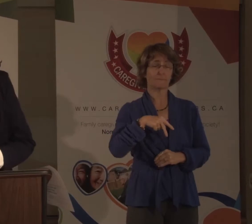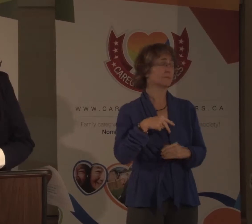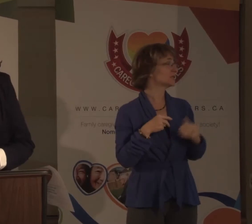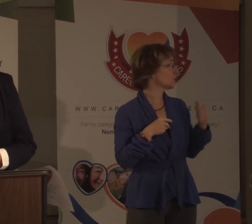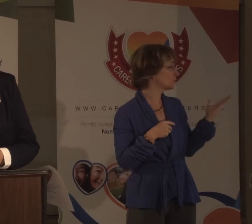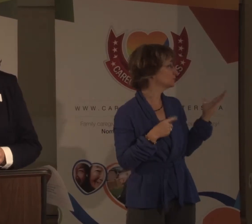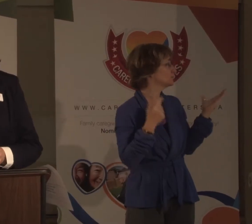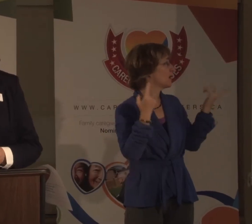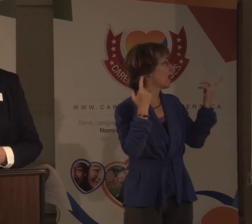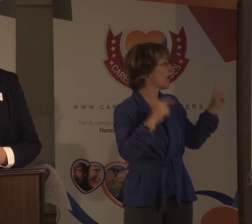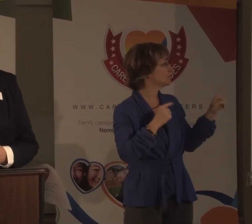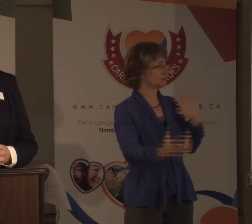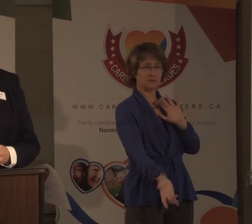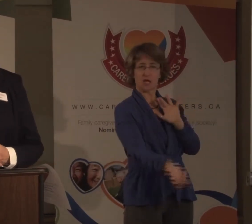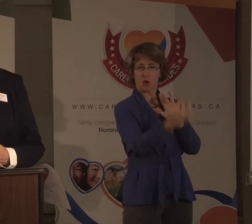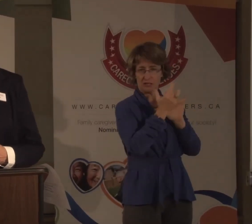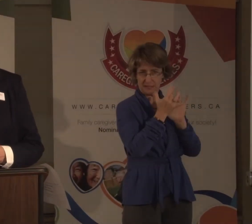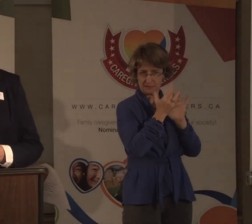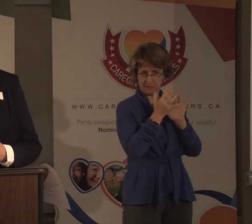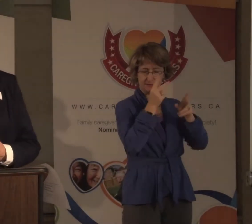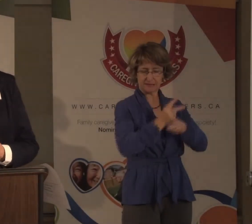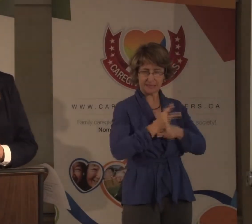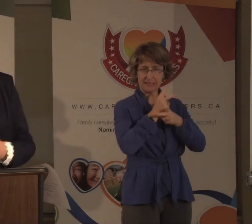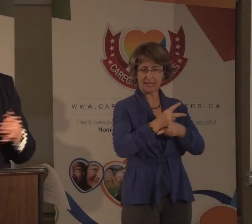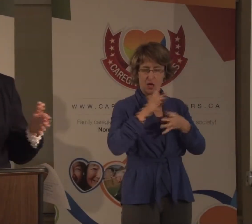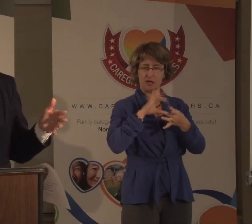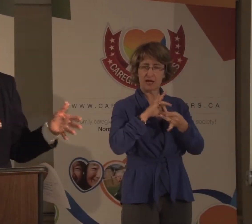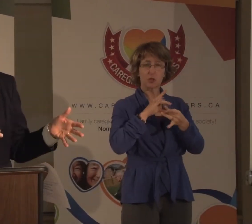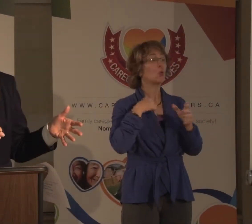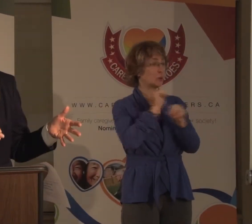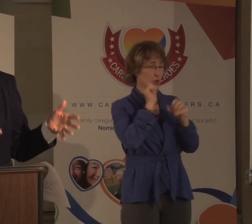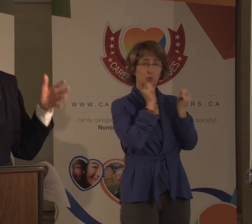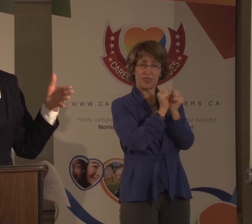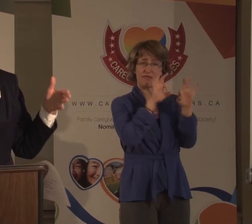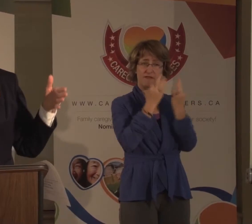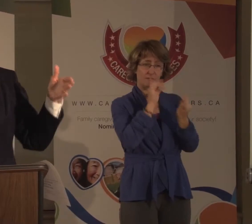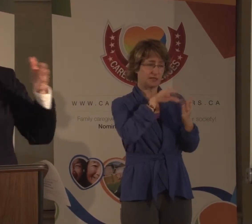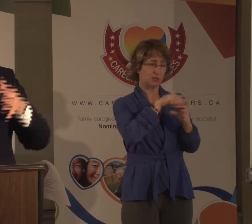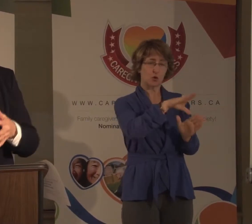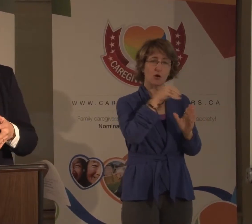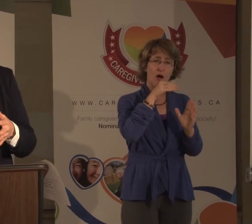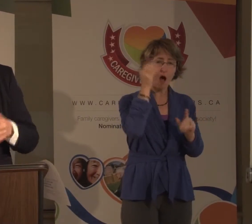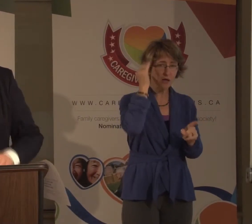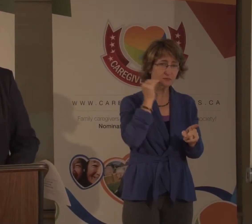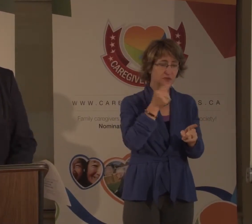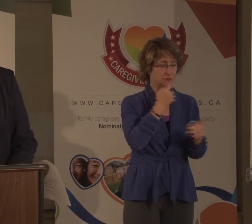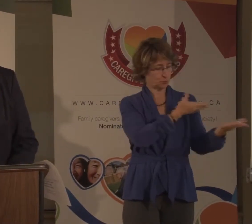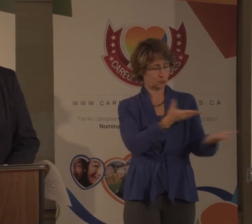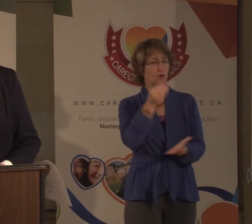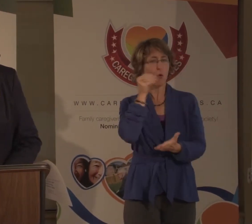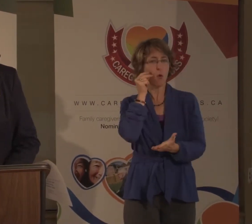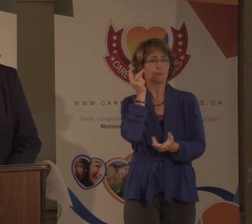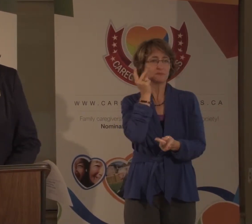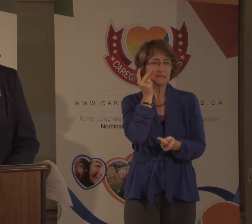they contacted Care Connect. And Care Connect worked with the family in the hospital to sort of say, okay, let's bring her home and see what we can